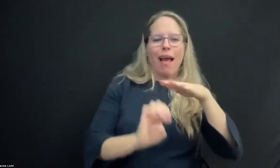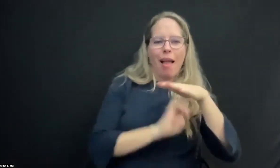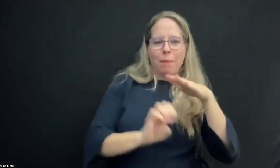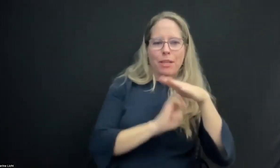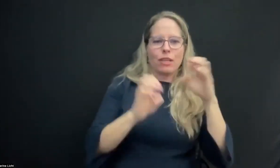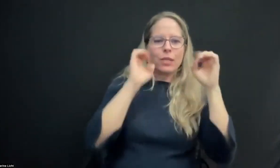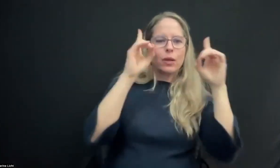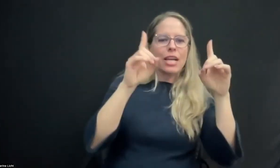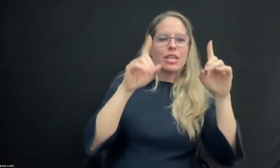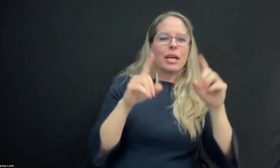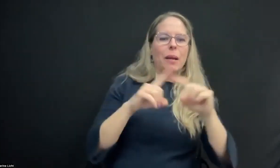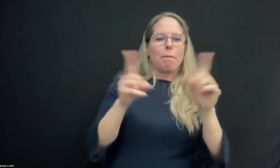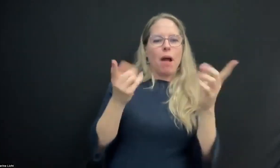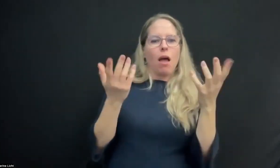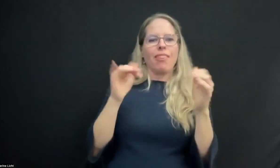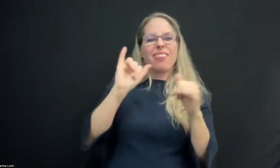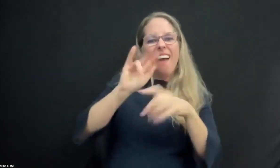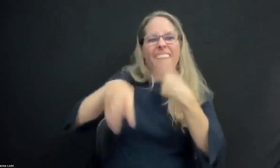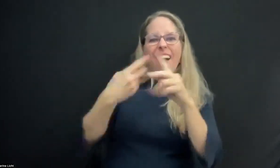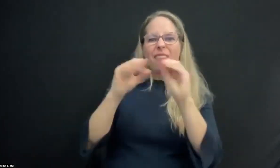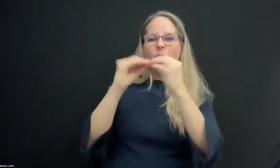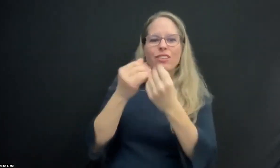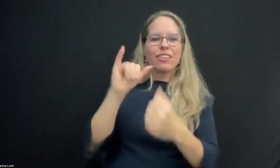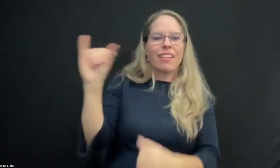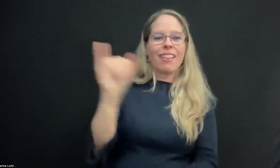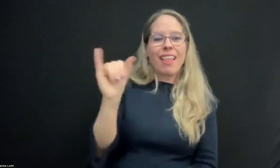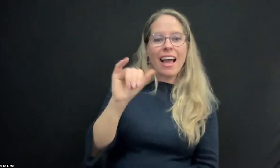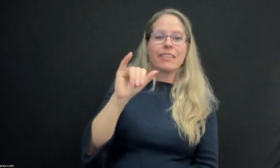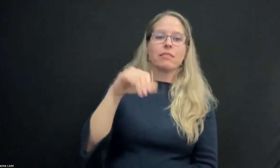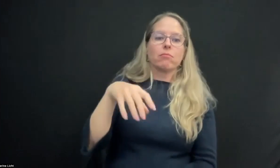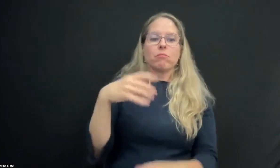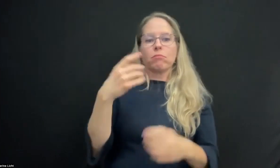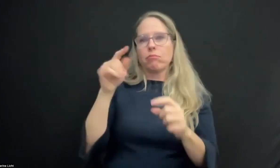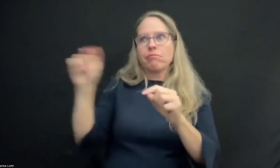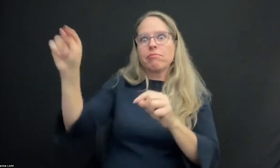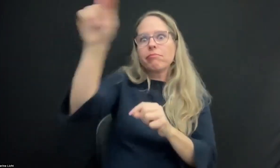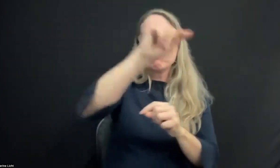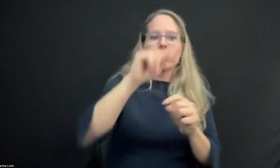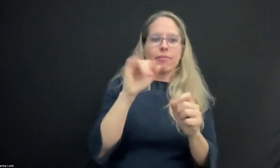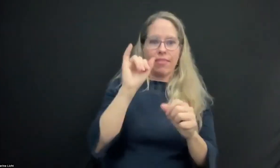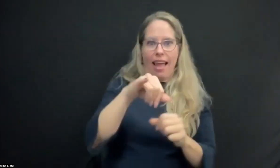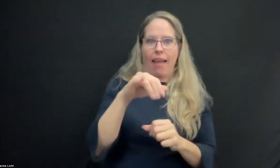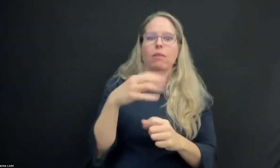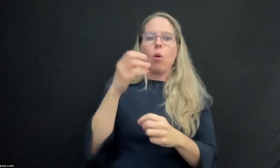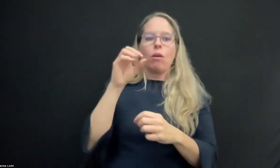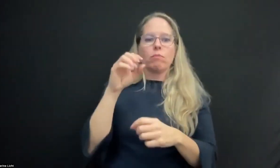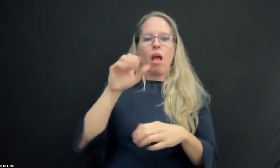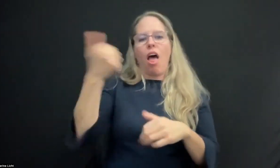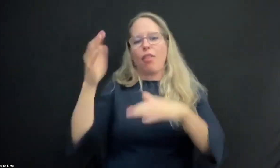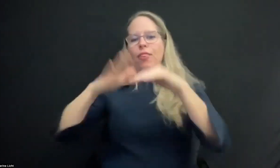to elementary education. However, organizations like this that are out there, other